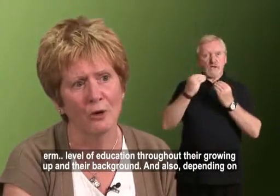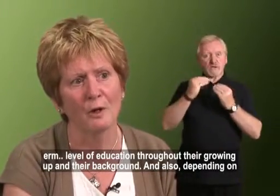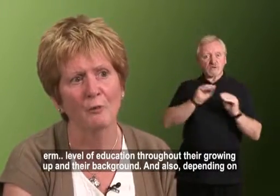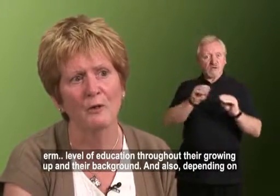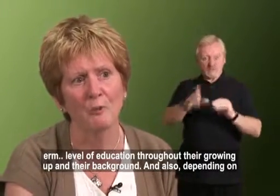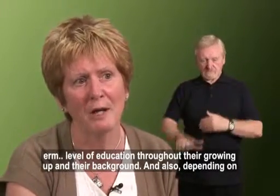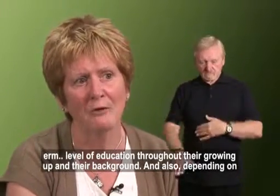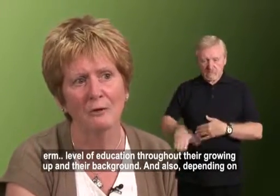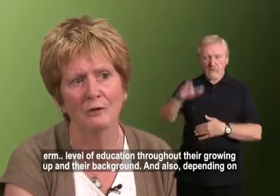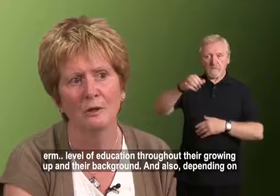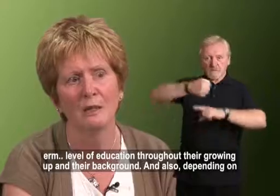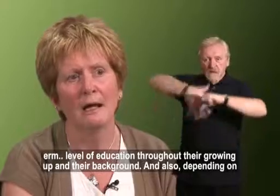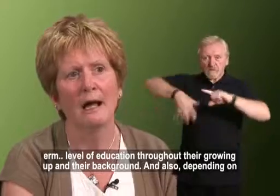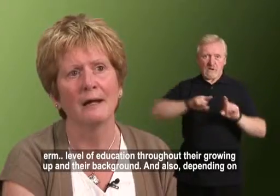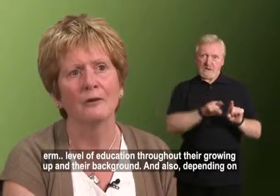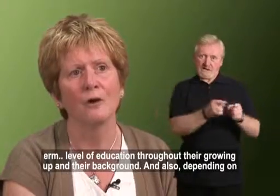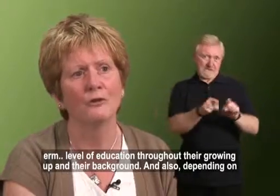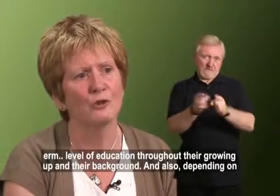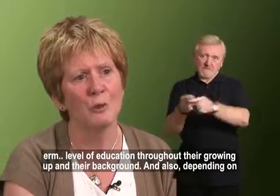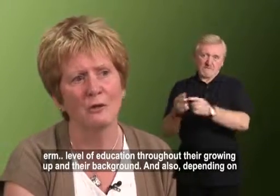throughout their growing up and their background,